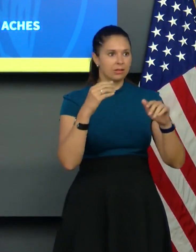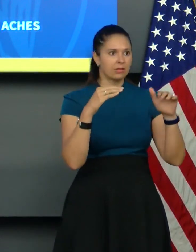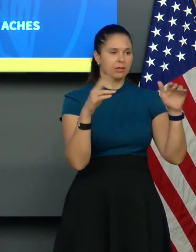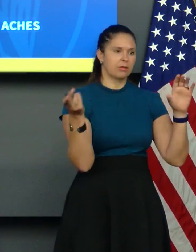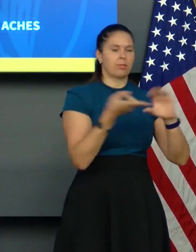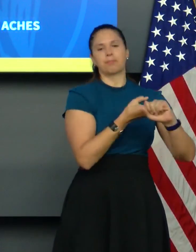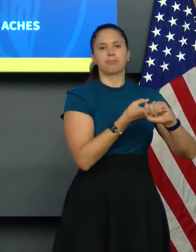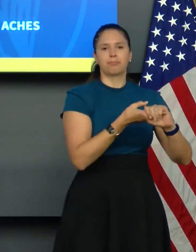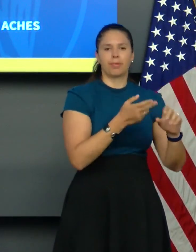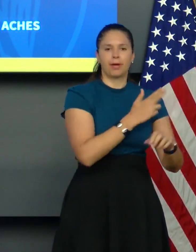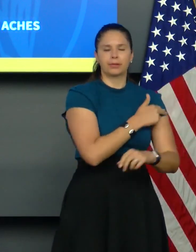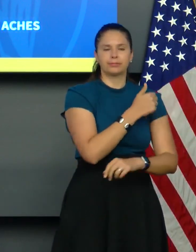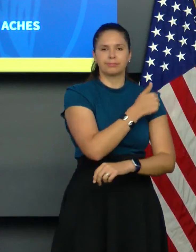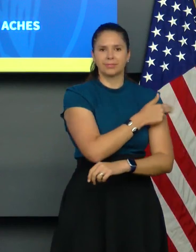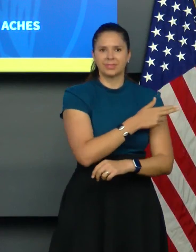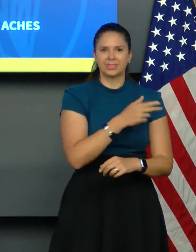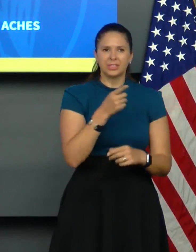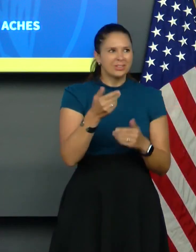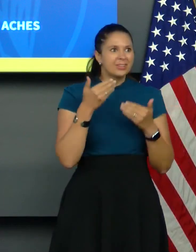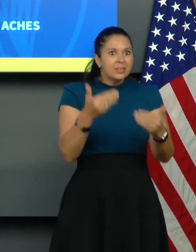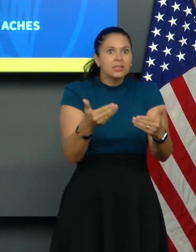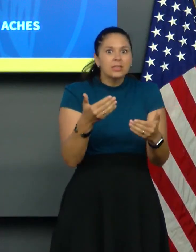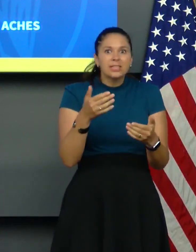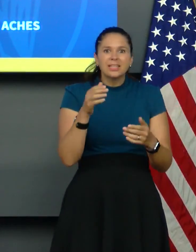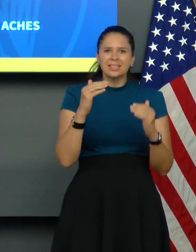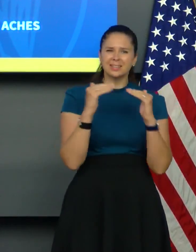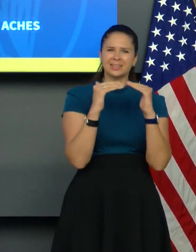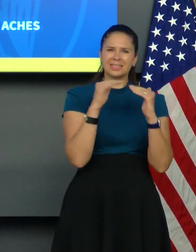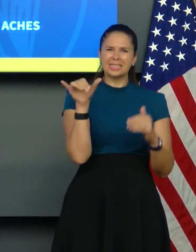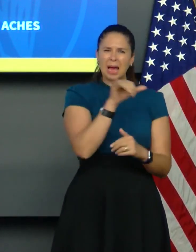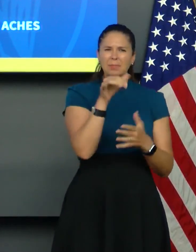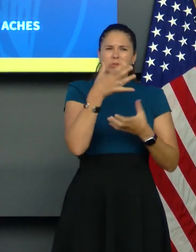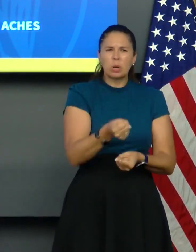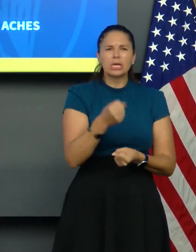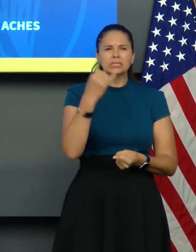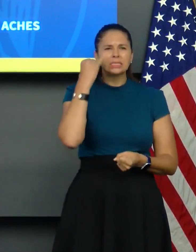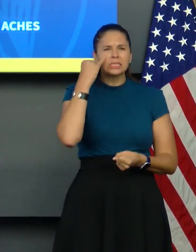place. Put that same trust in them ahead of time.